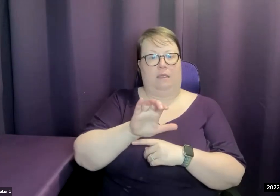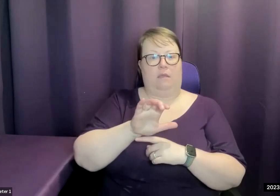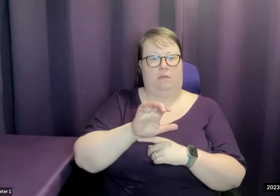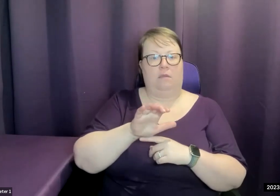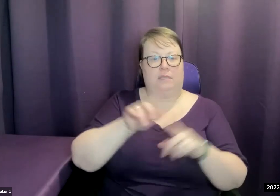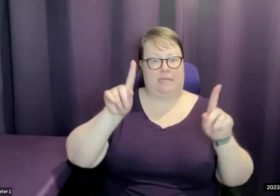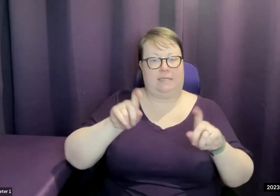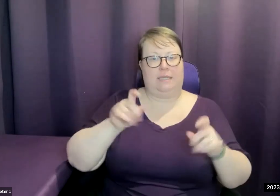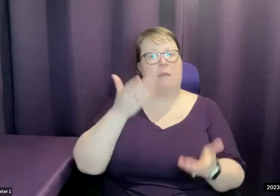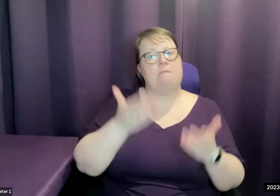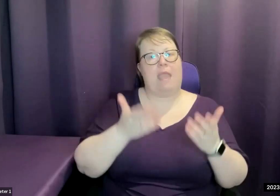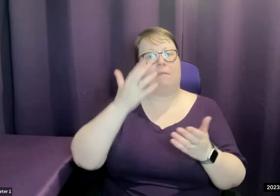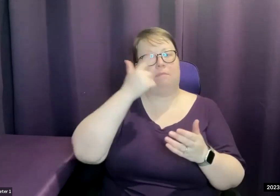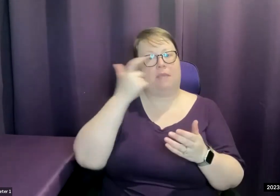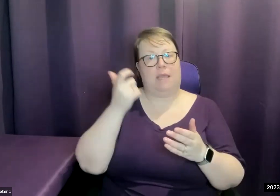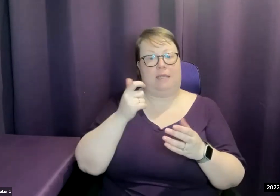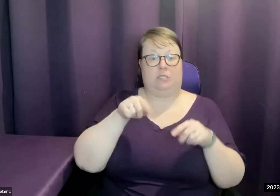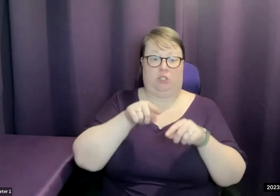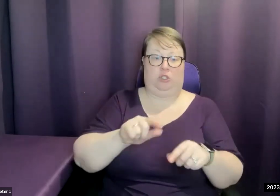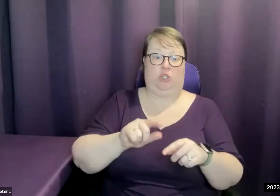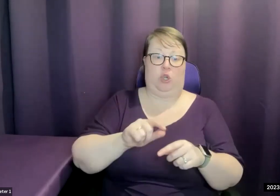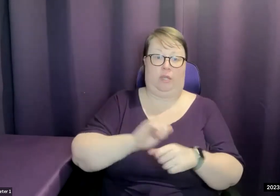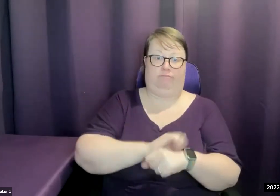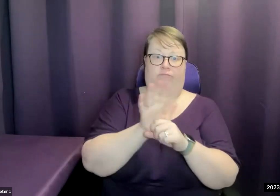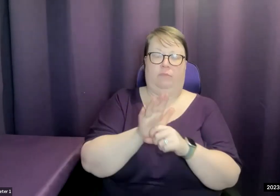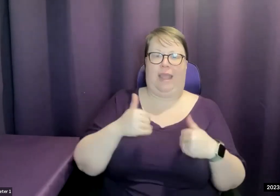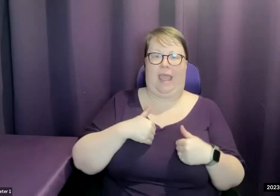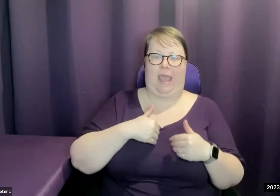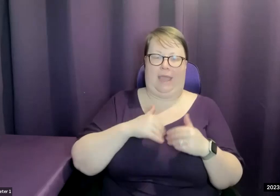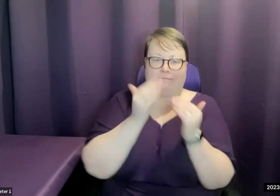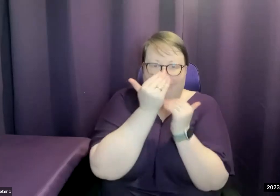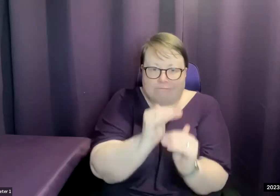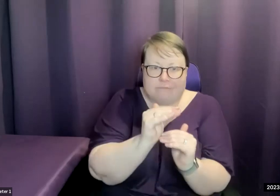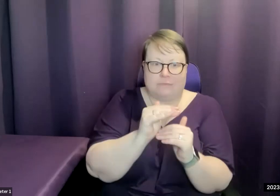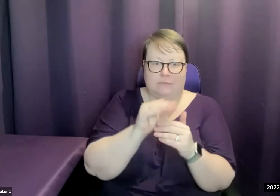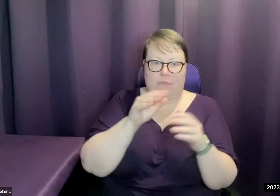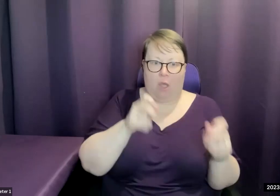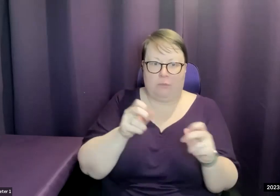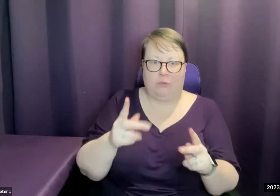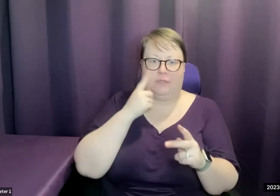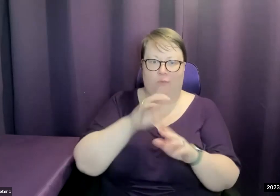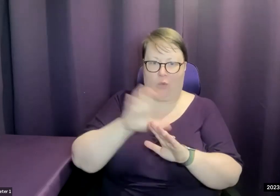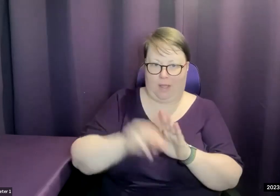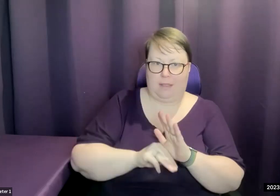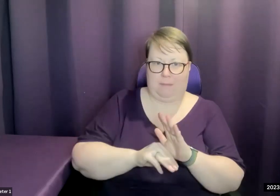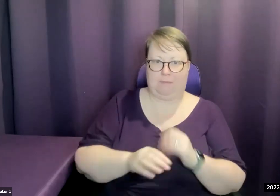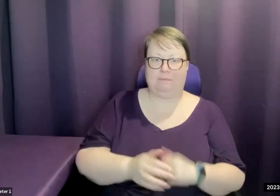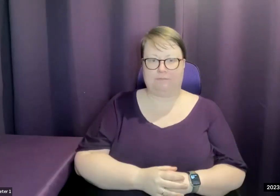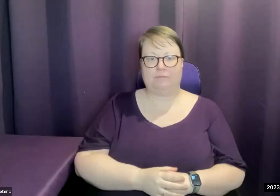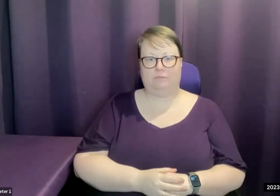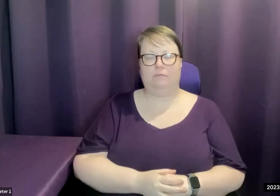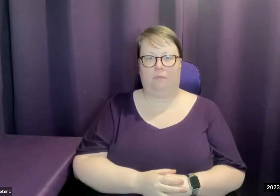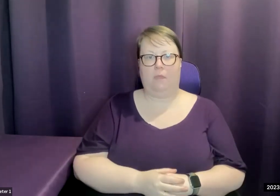delivery of curriculum during the pandemic, allowing students to create optimal learning and testing environments. Disability